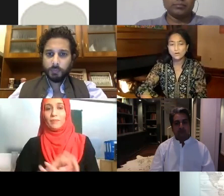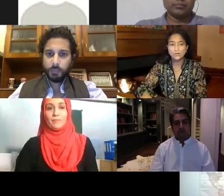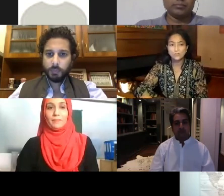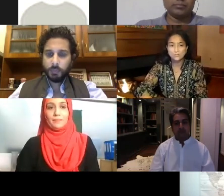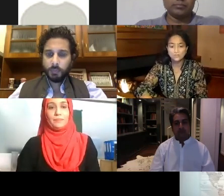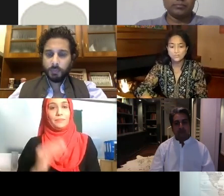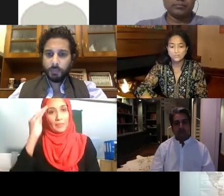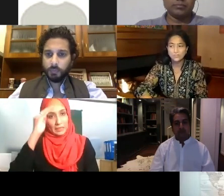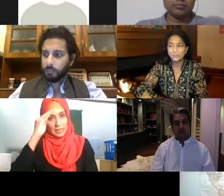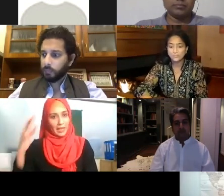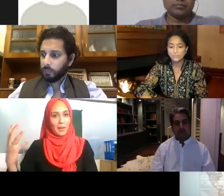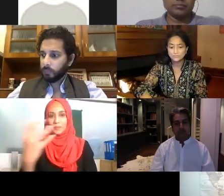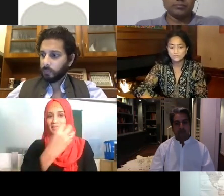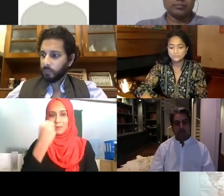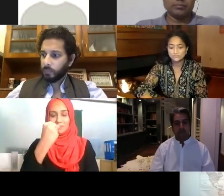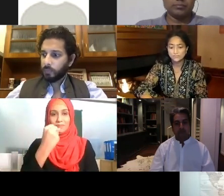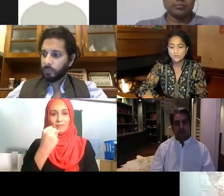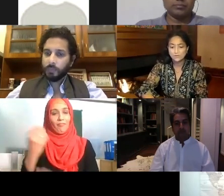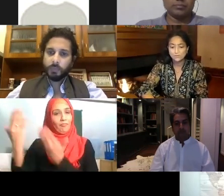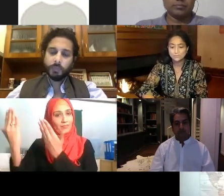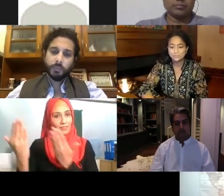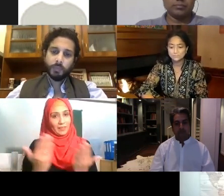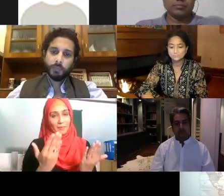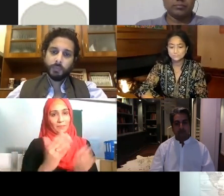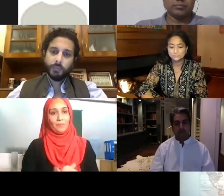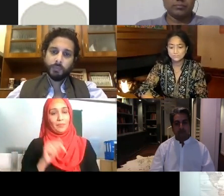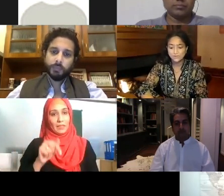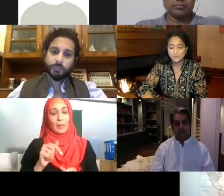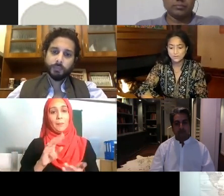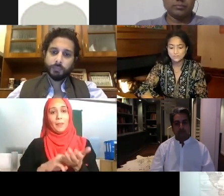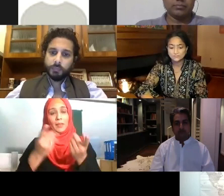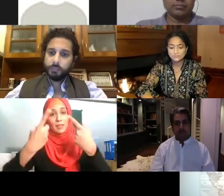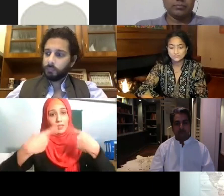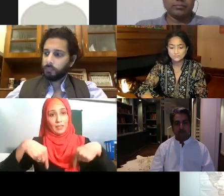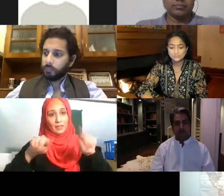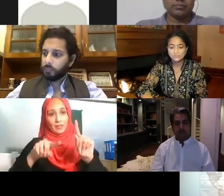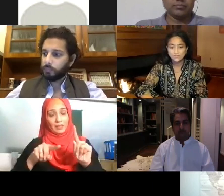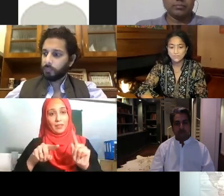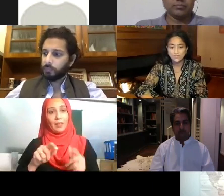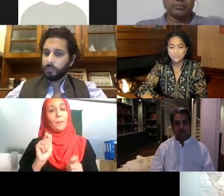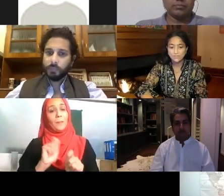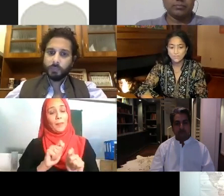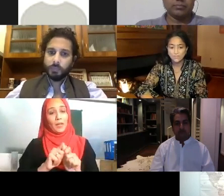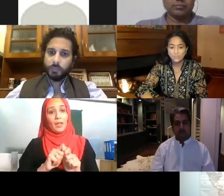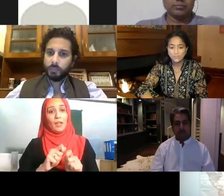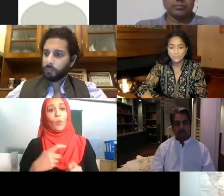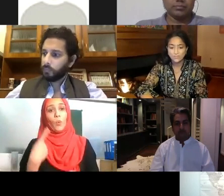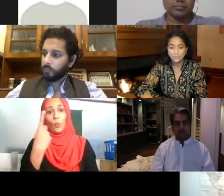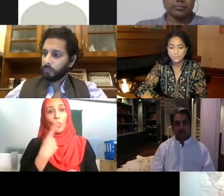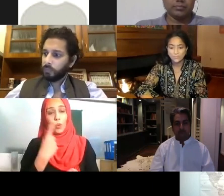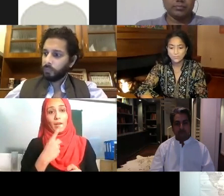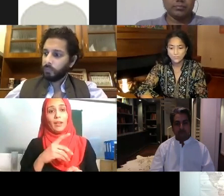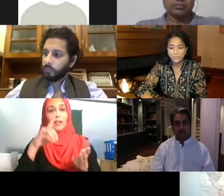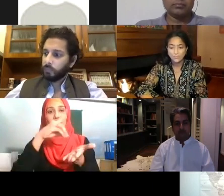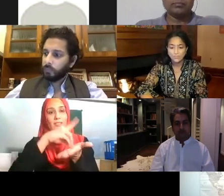Assalamu alaikum, everyone. Welcome to this event that is jointly being organized by the Deaf